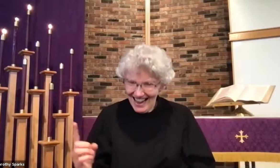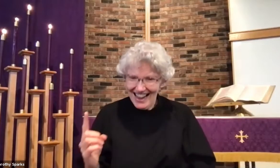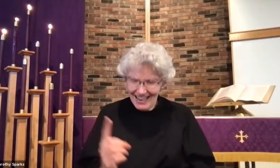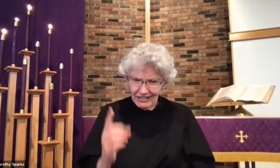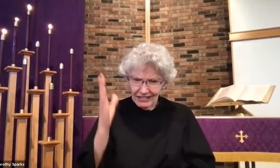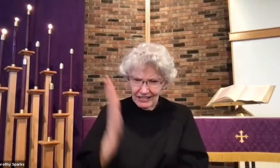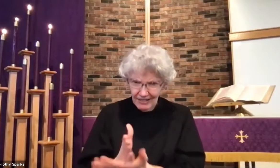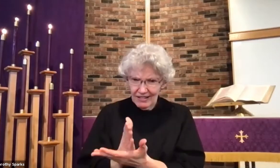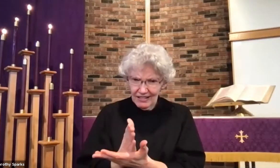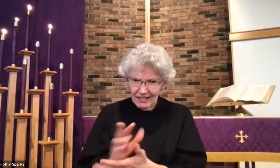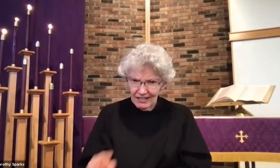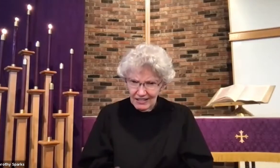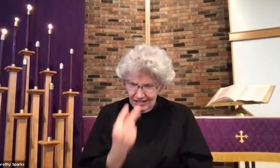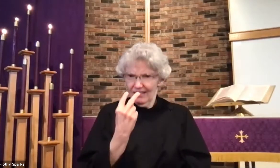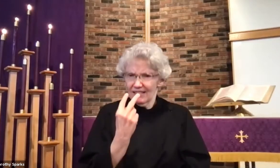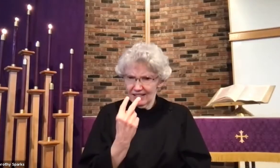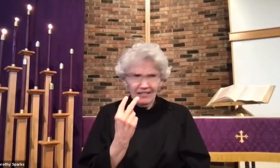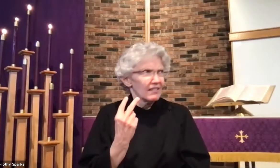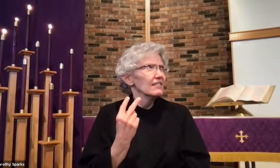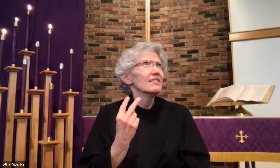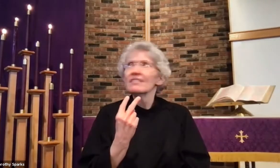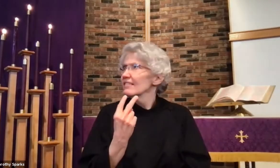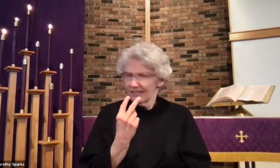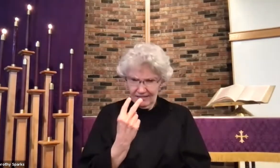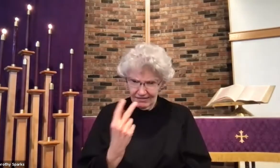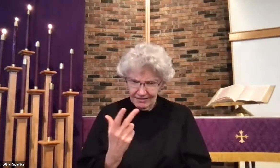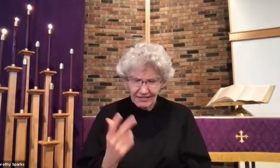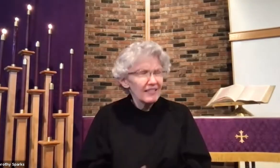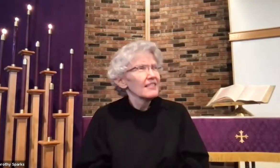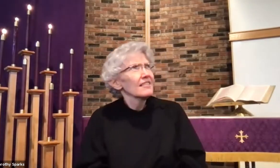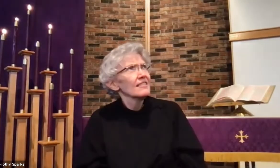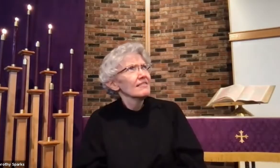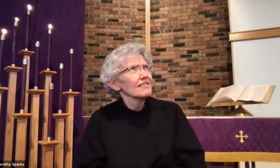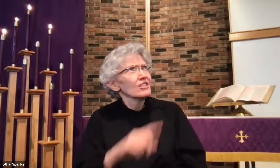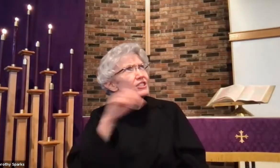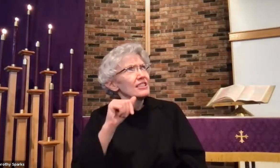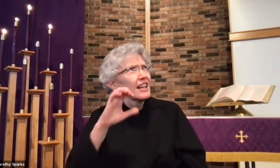where Zacchaeus was, he looked up and saw him in the tree.